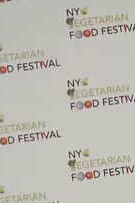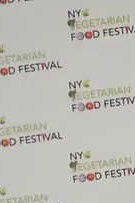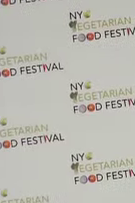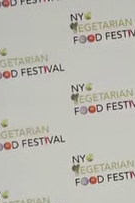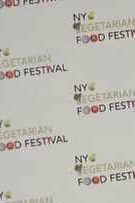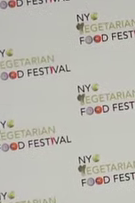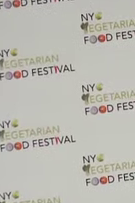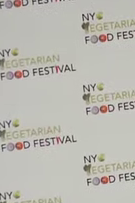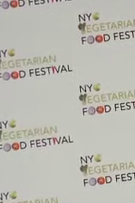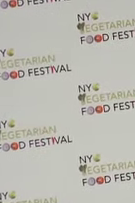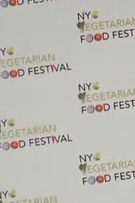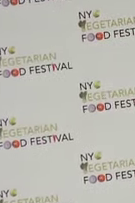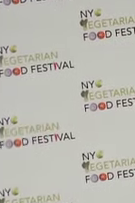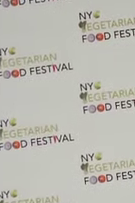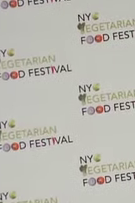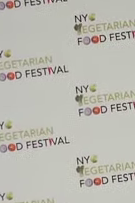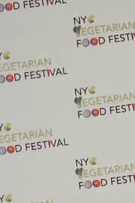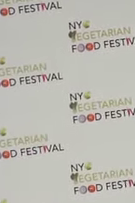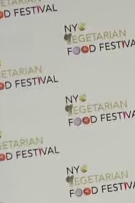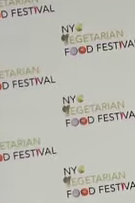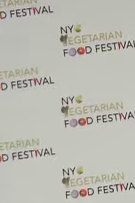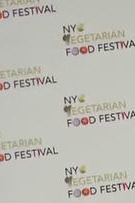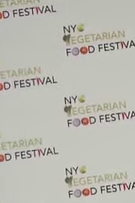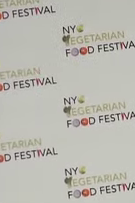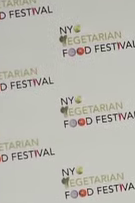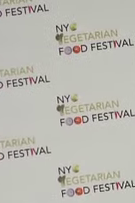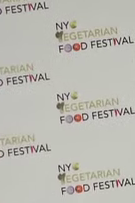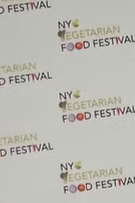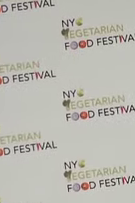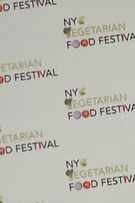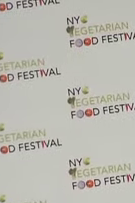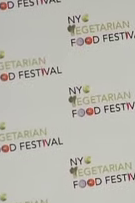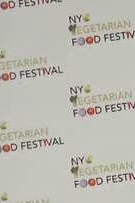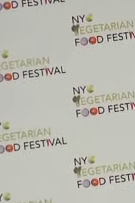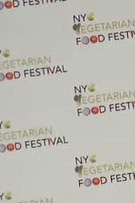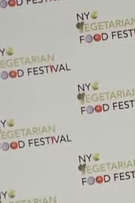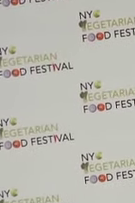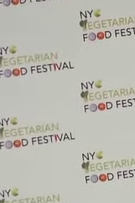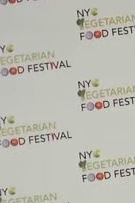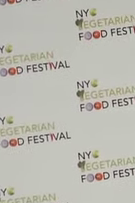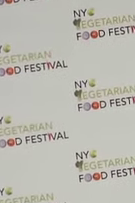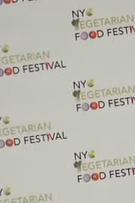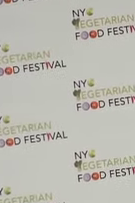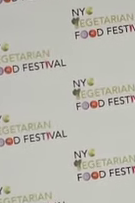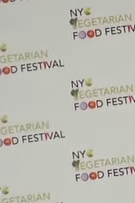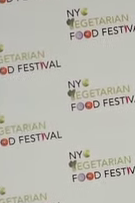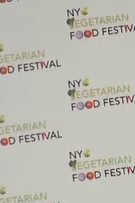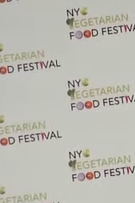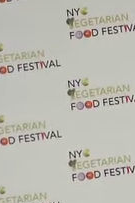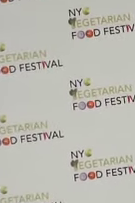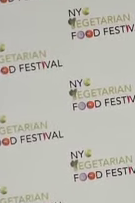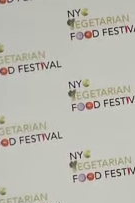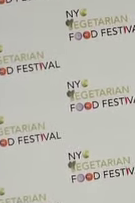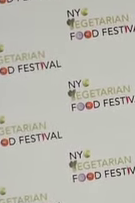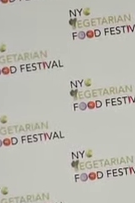path, you will see new things coming out every day. And more people are interested in this lifestyle. And so